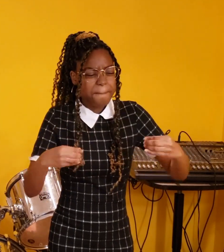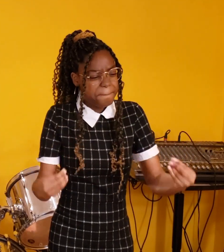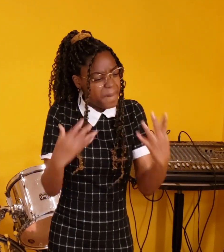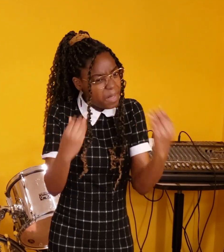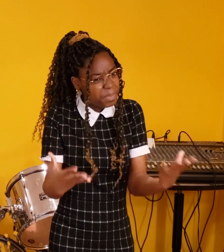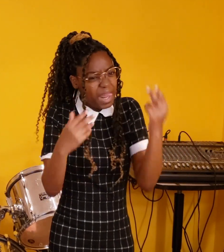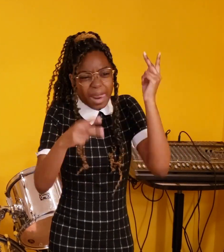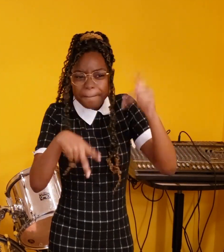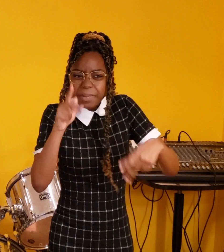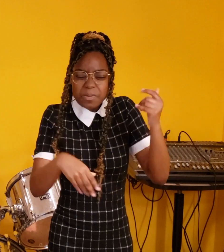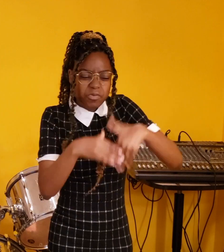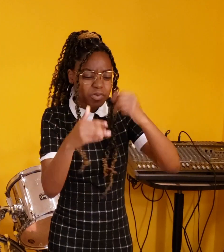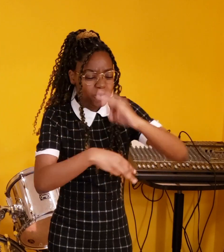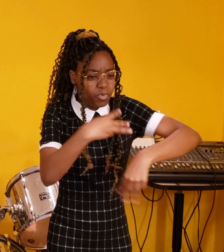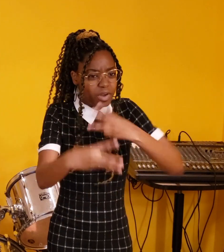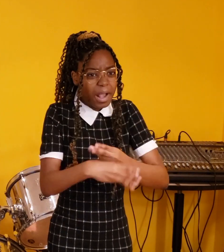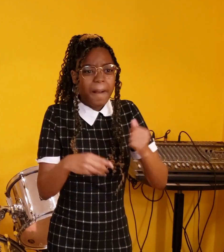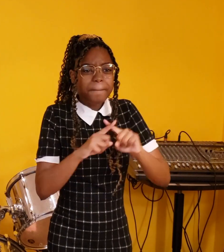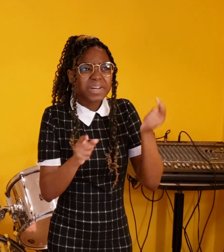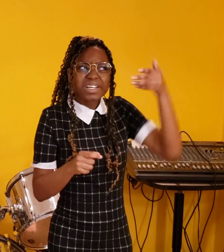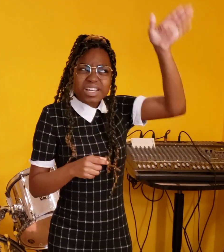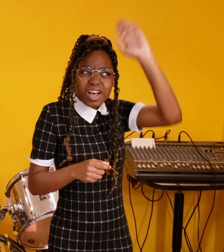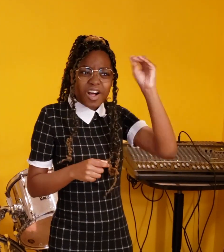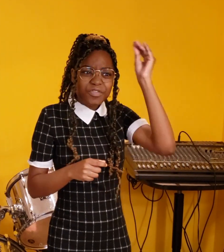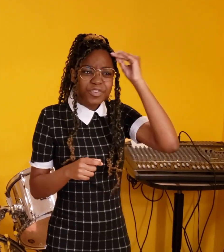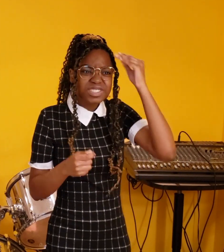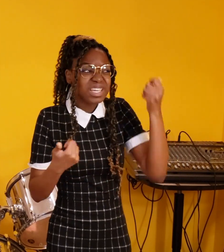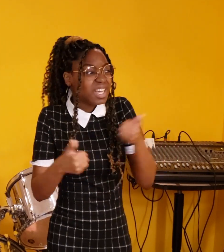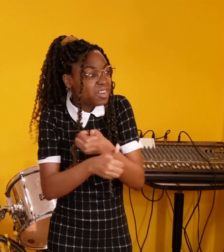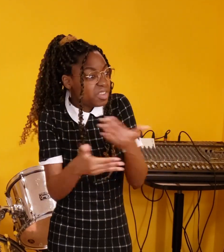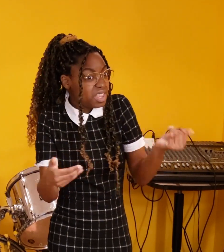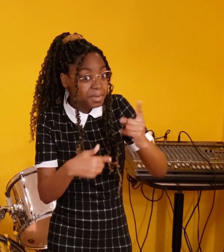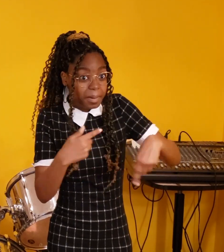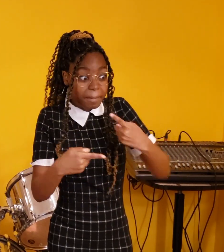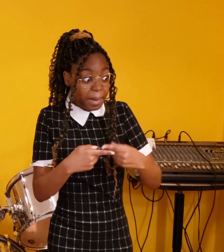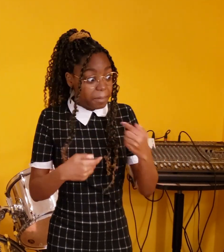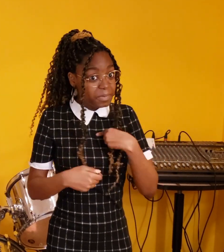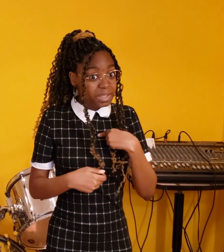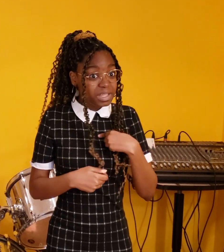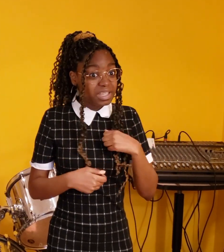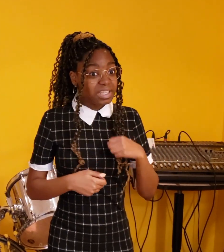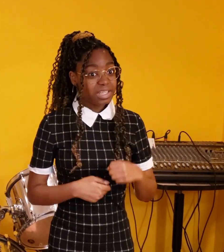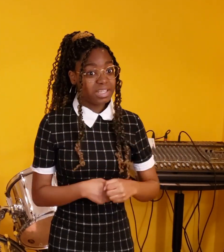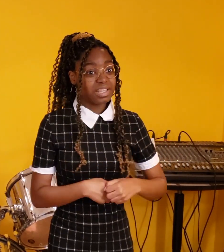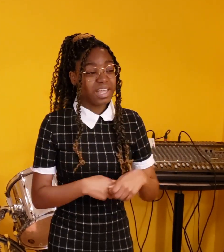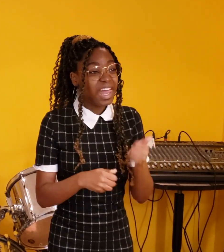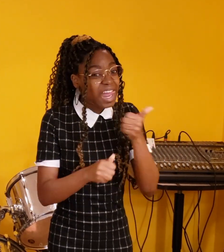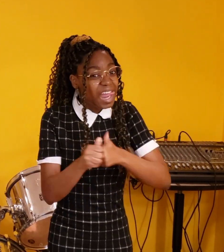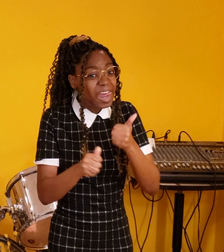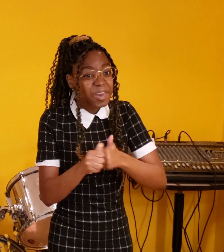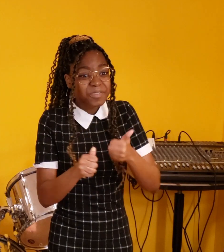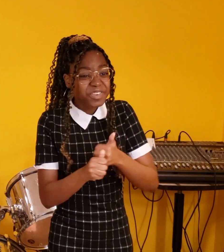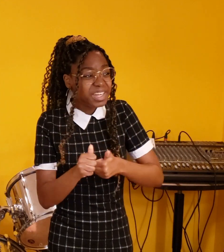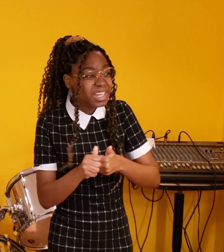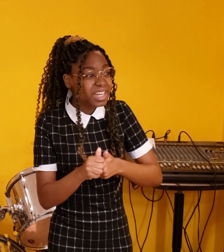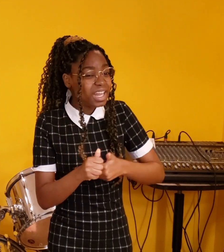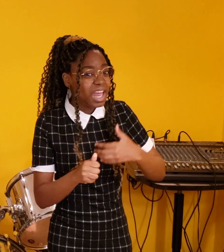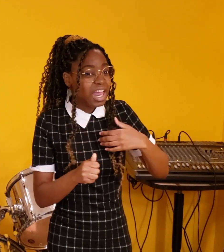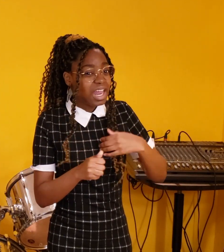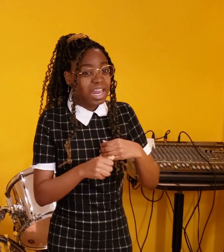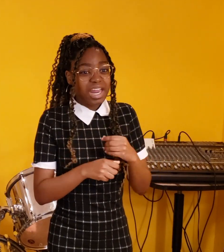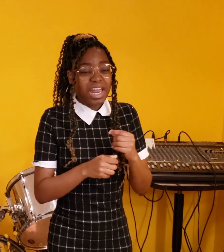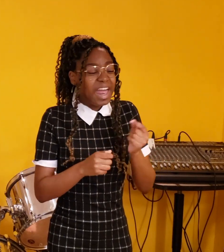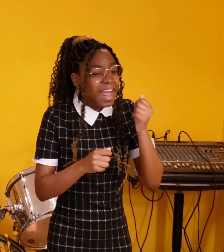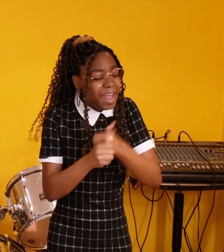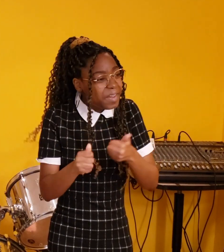knows every hair on my head, and God knows every single drop of blood in my body, God knows every fiber in my being, and God calls me by name because He